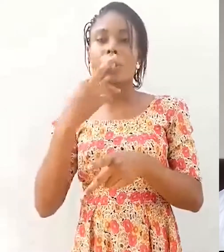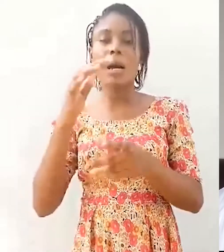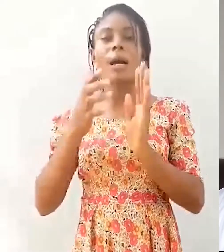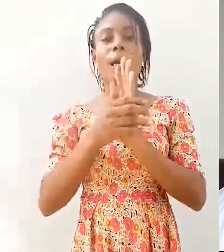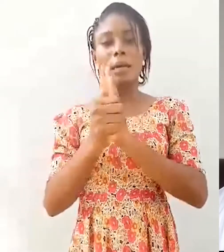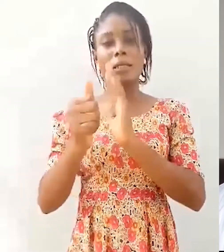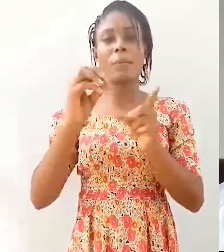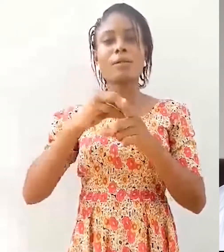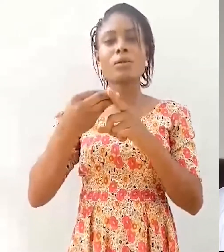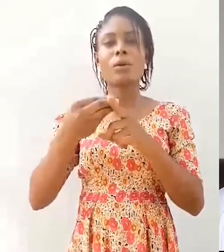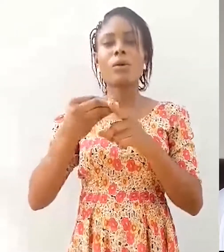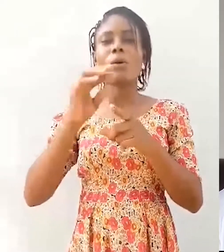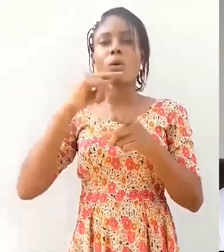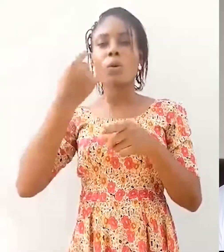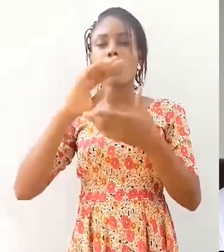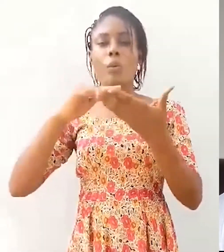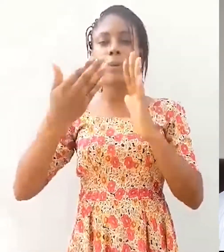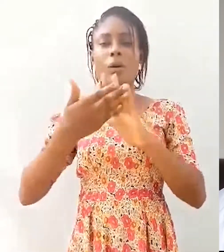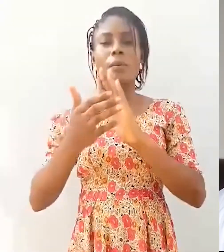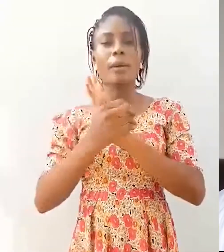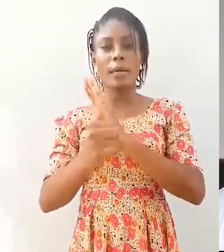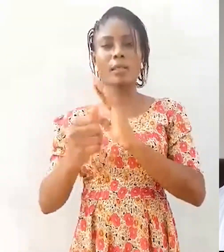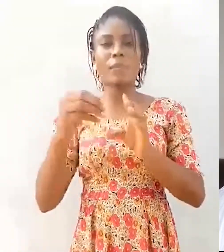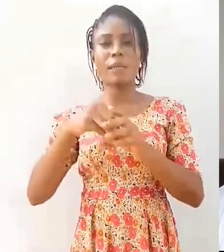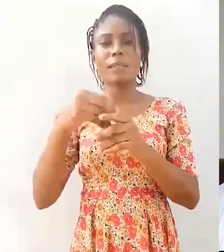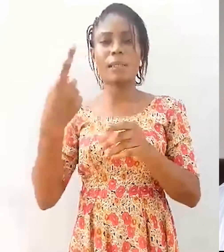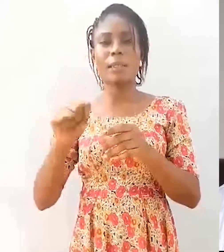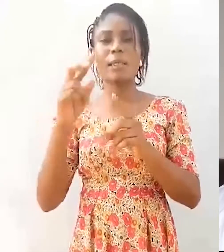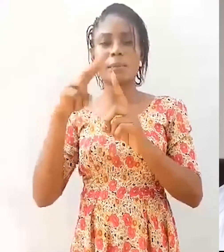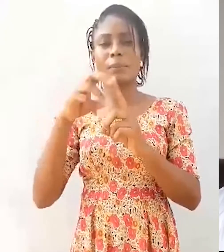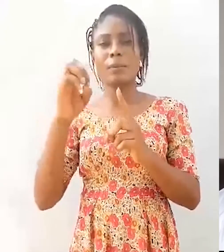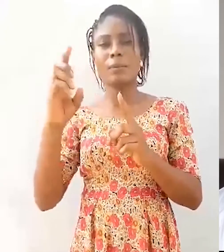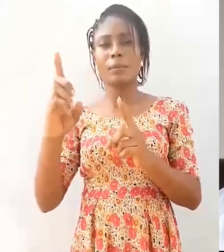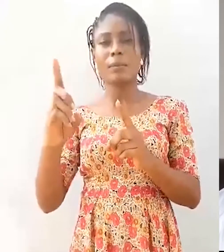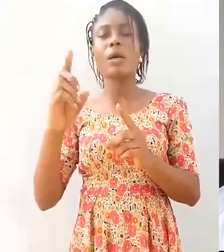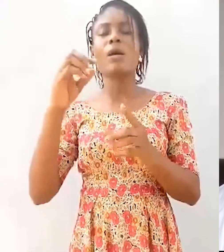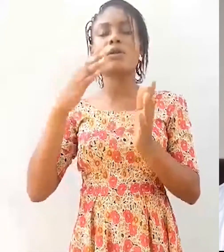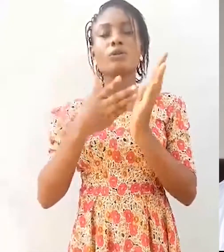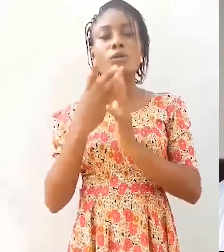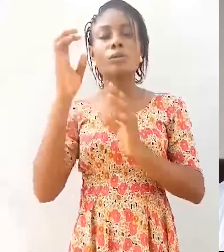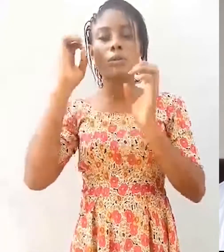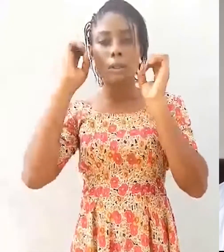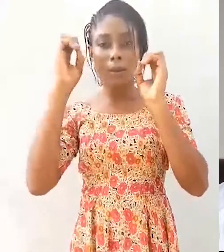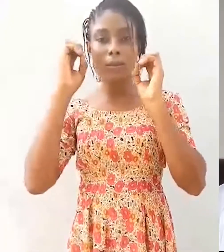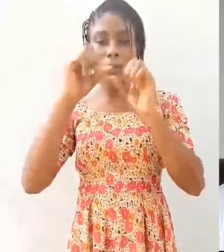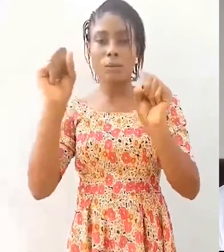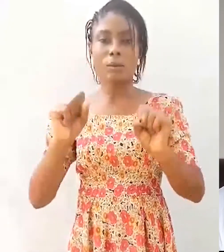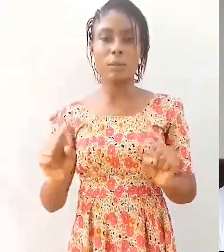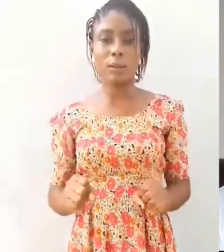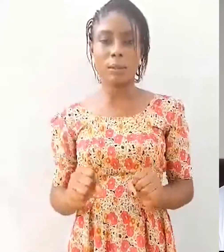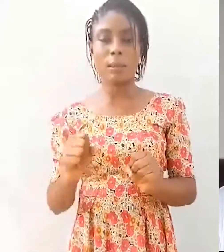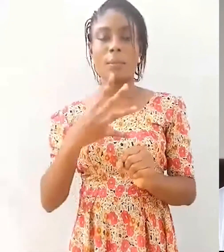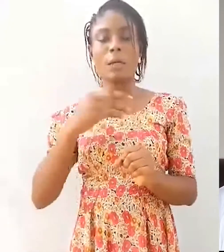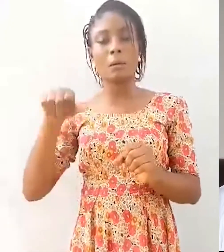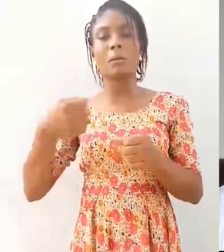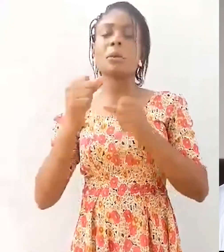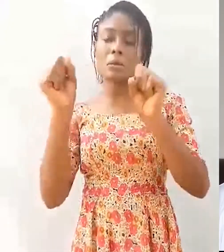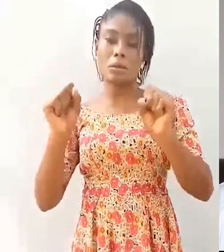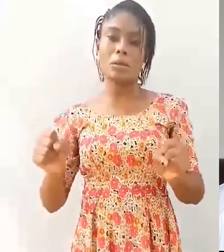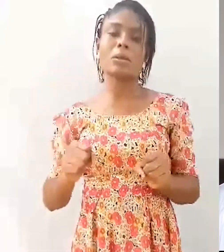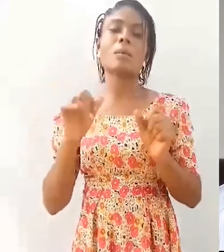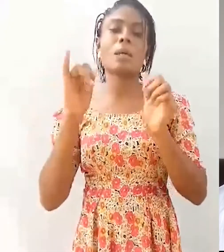experts in the implementation of the program through education systems and all other systems that could be